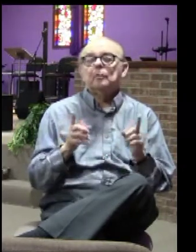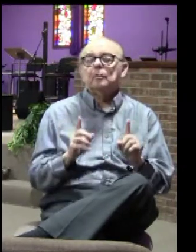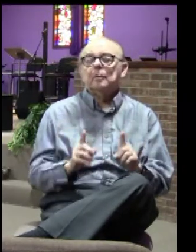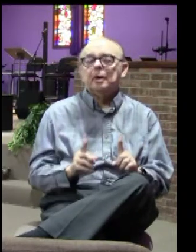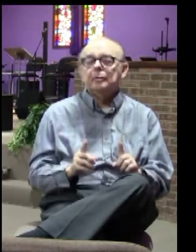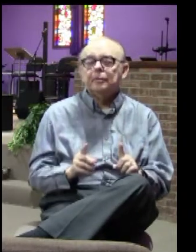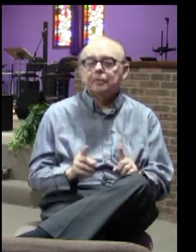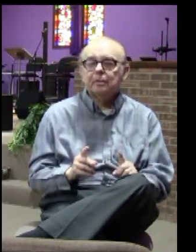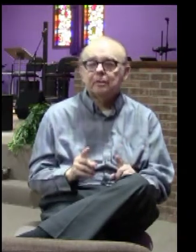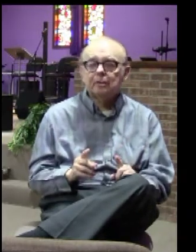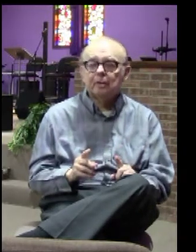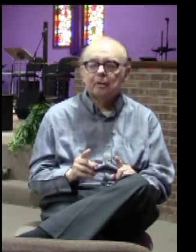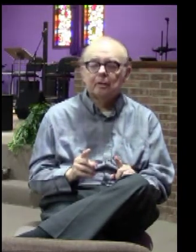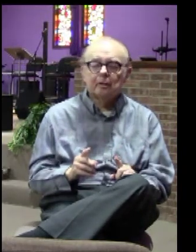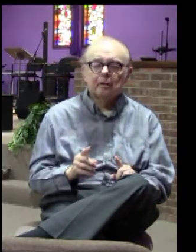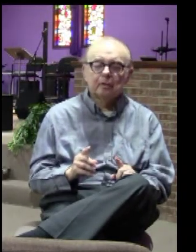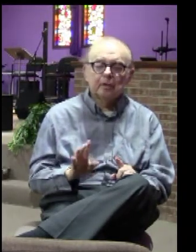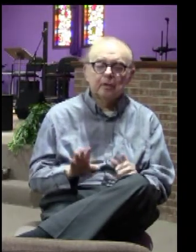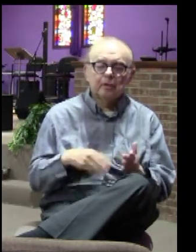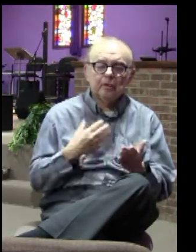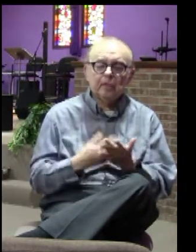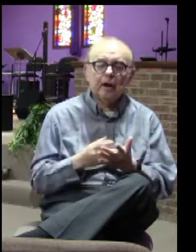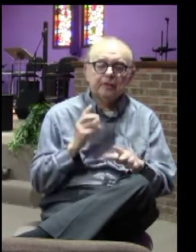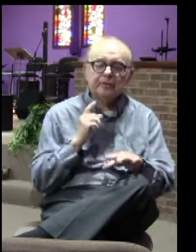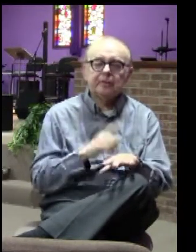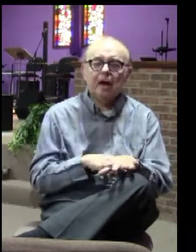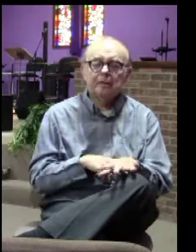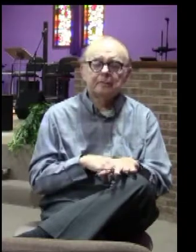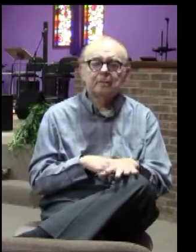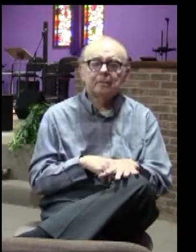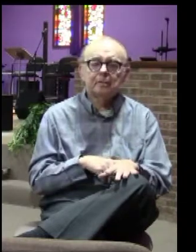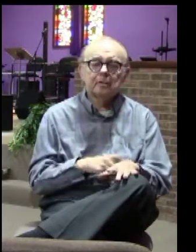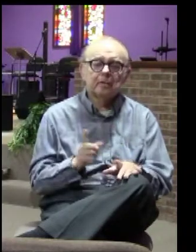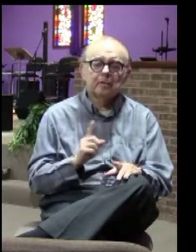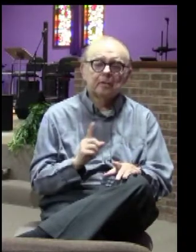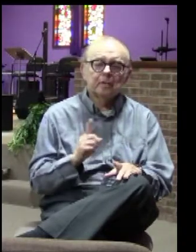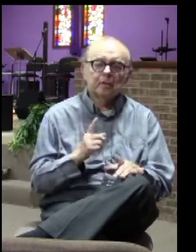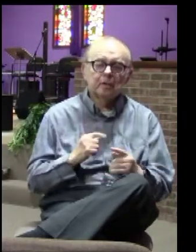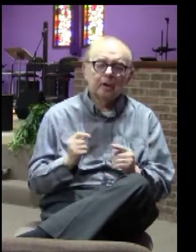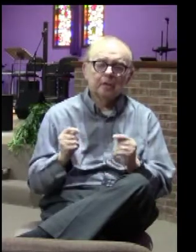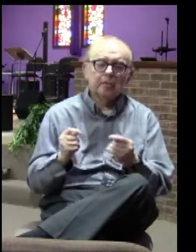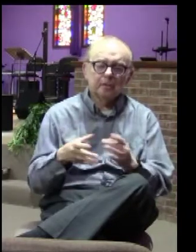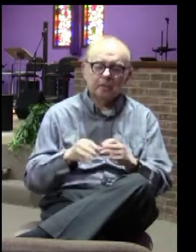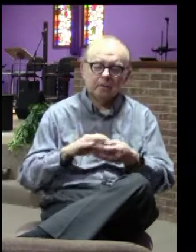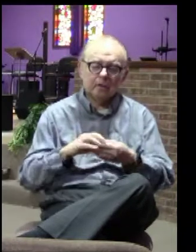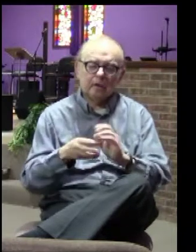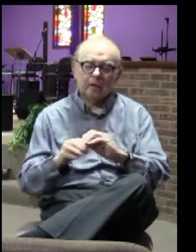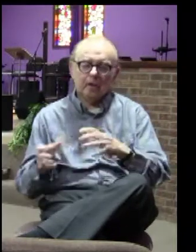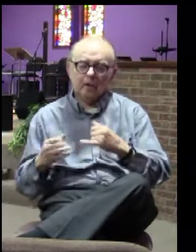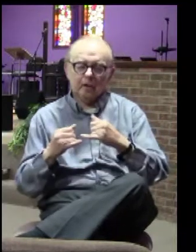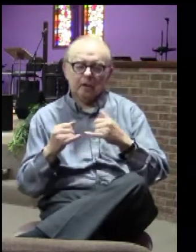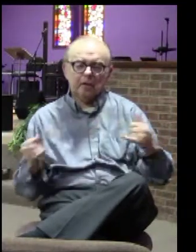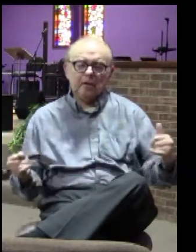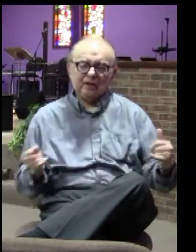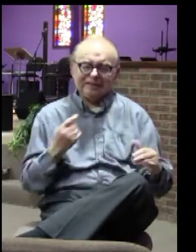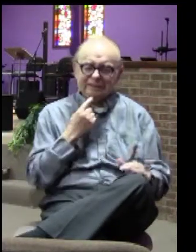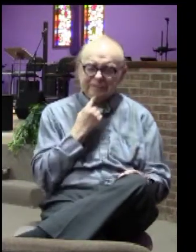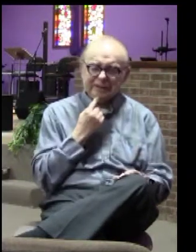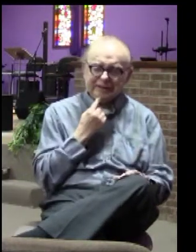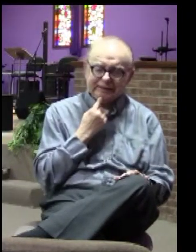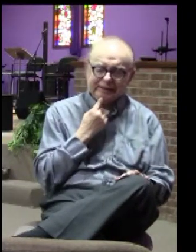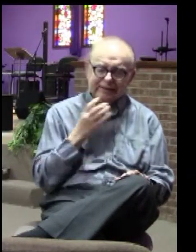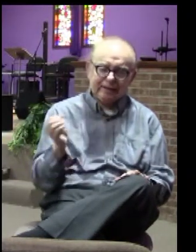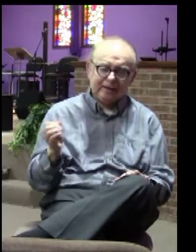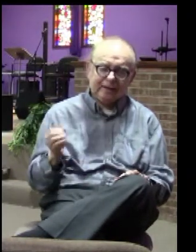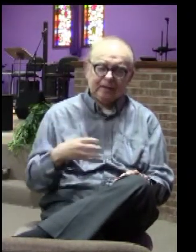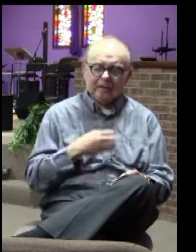is, you come to the point where you're trying to untangle the strands of bitterness, and